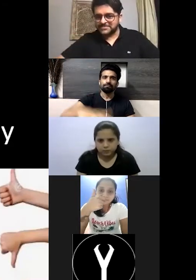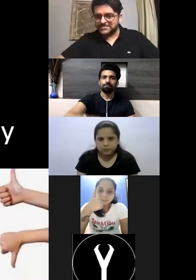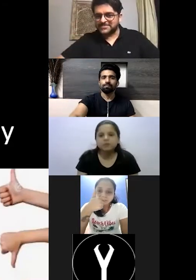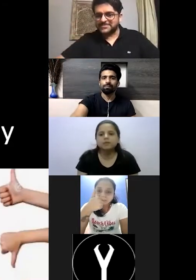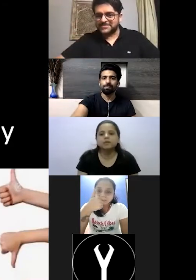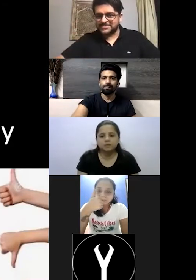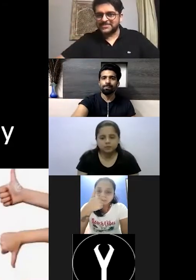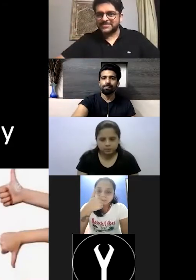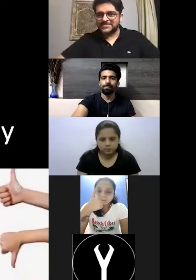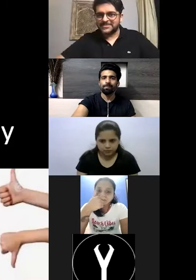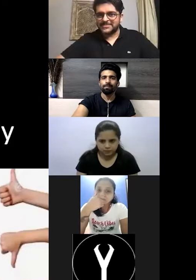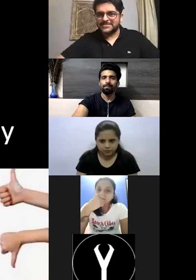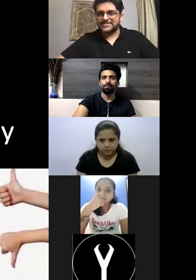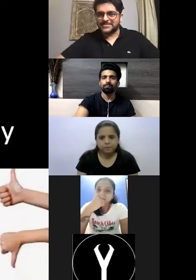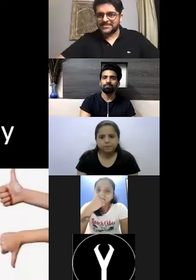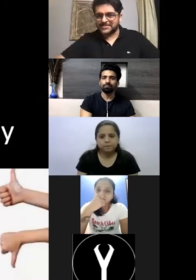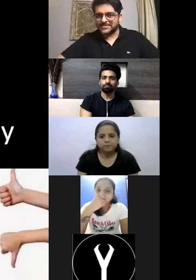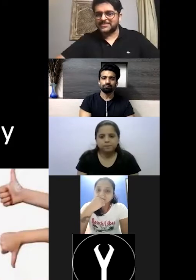False.